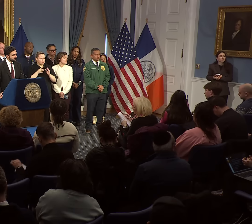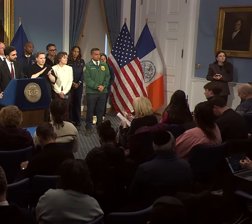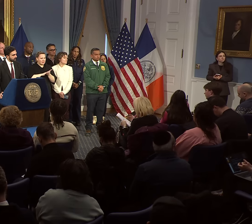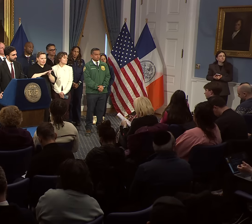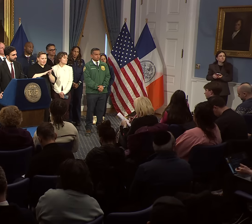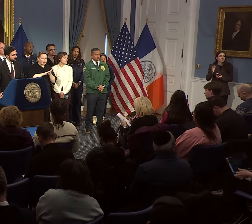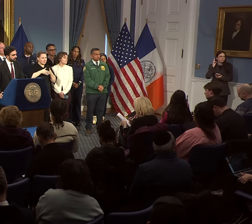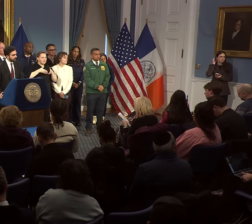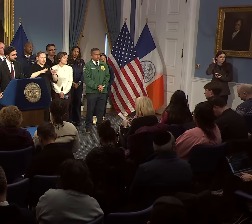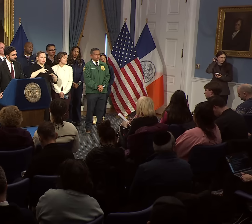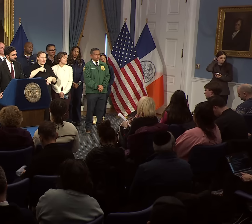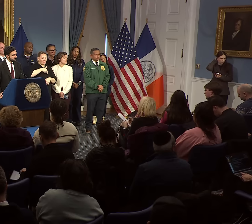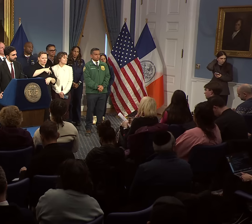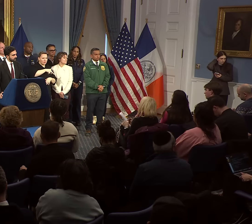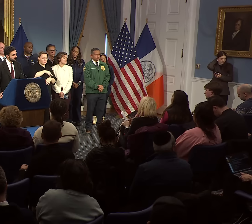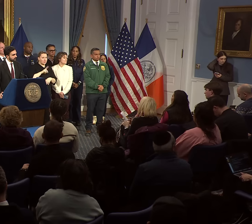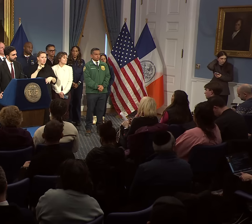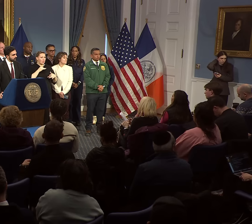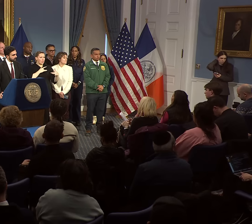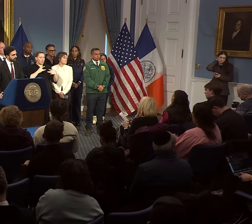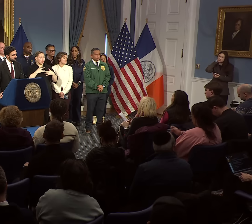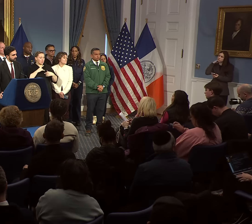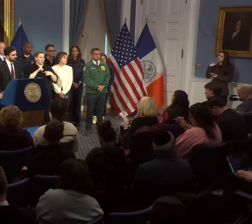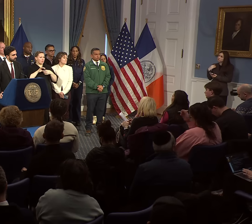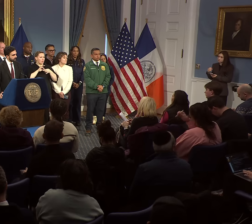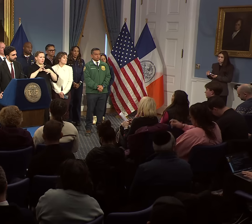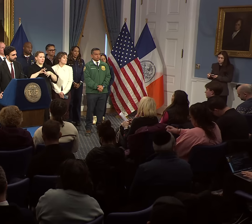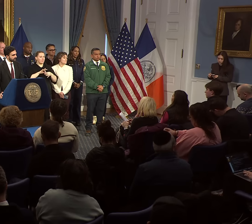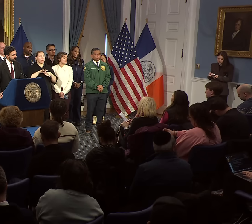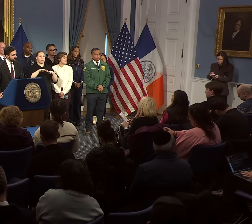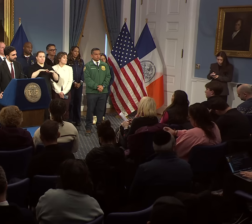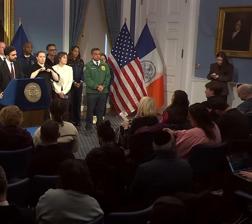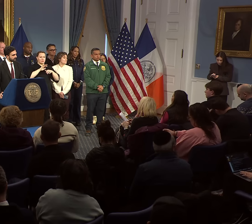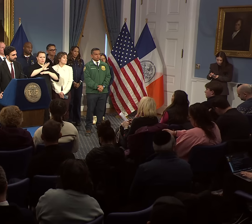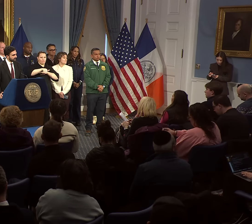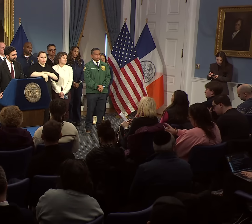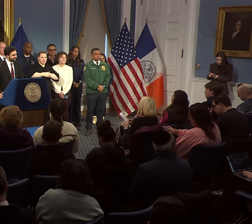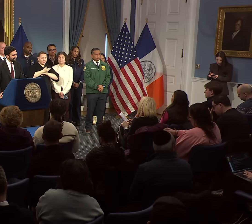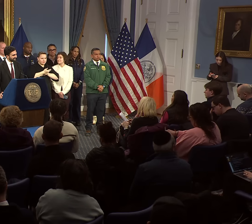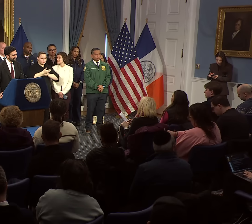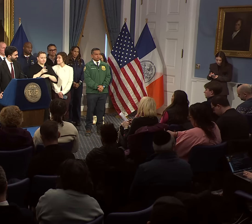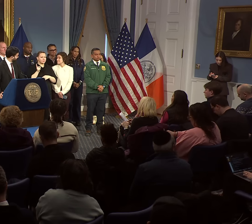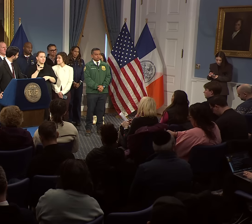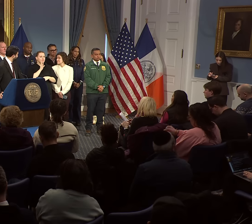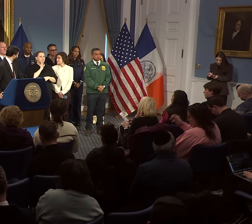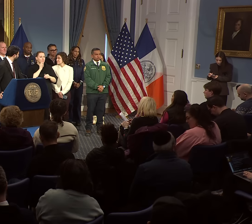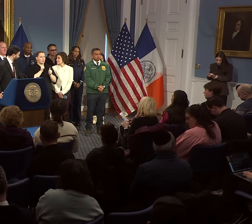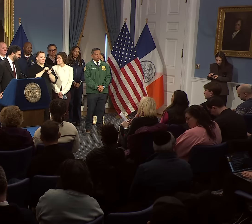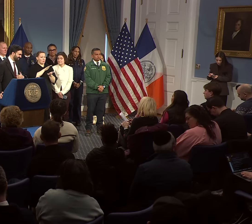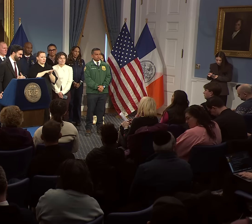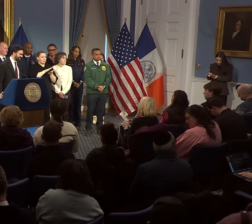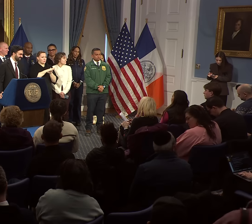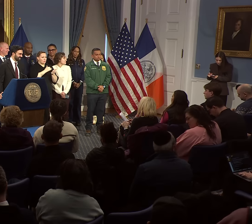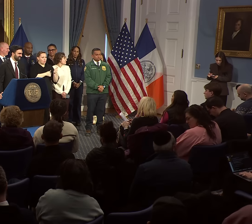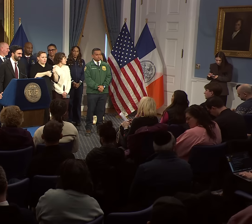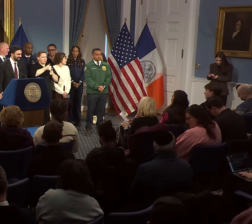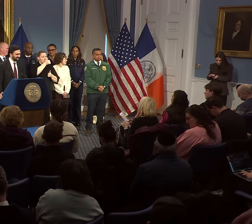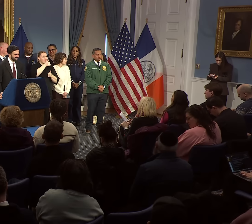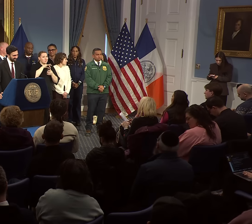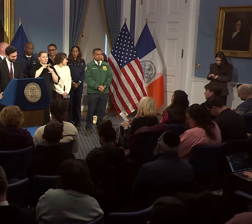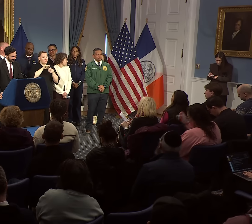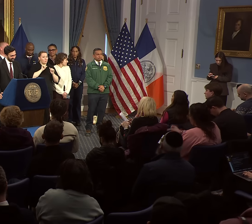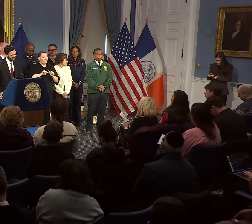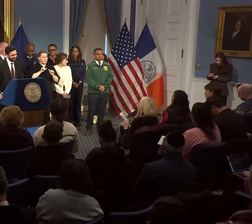there a concern about refreezing overnight? Have you spoken with the chancellor about the possibility of another day of virtual